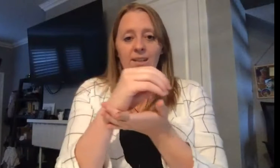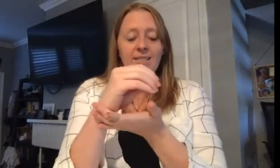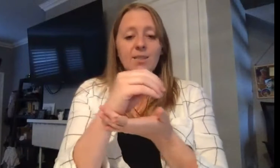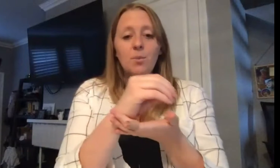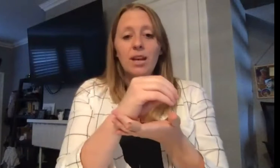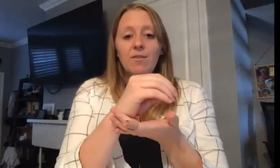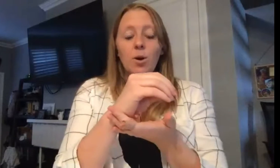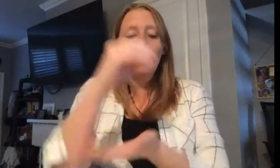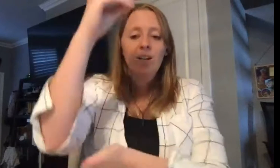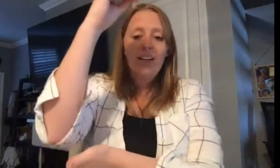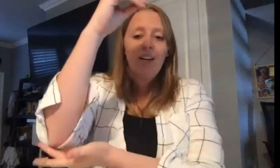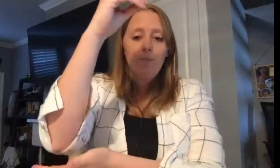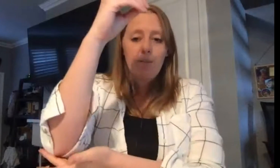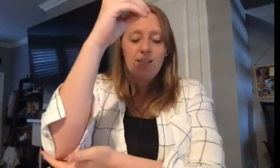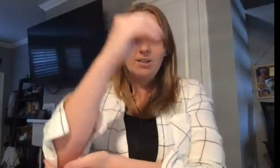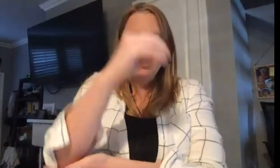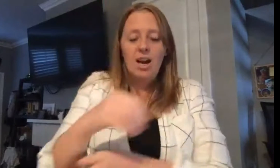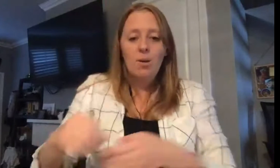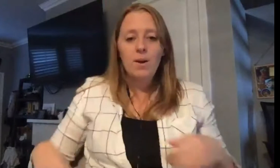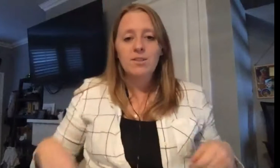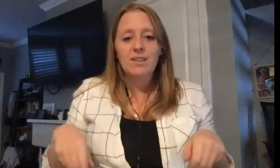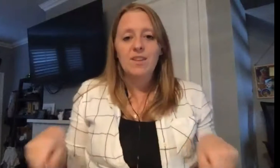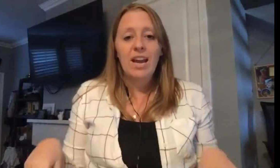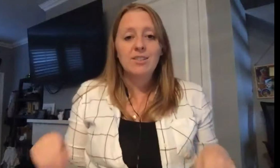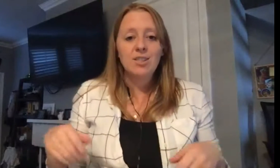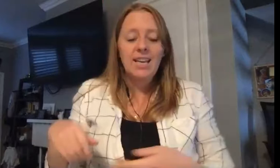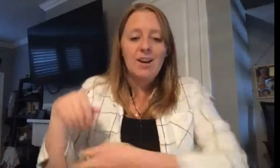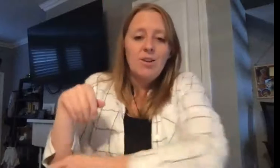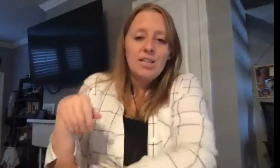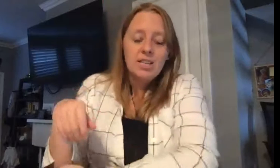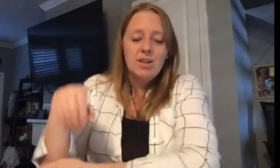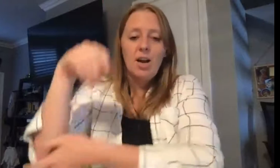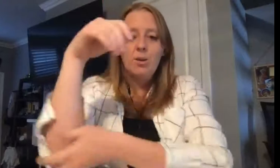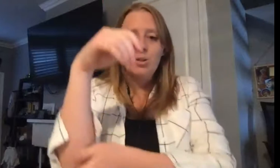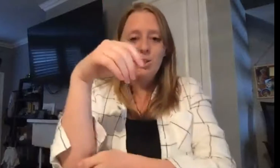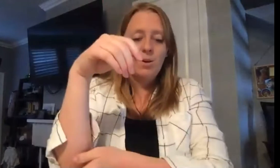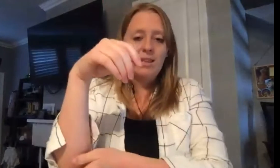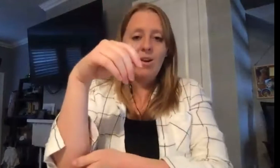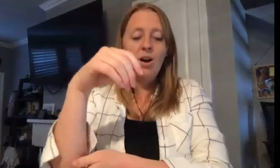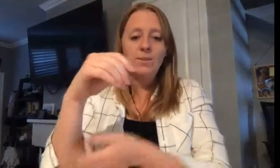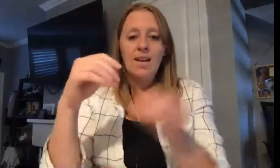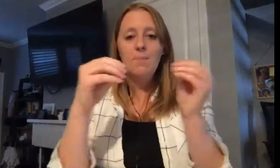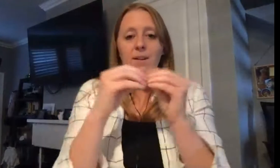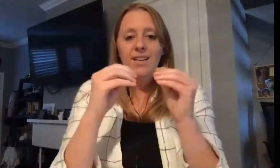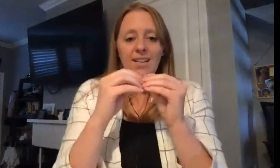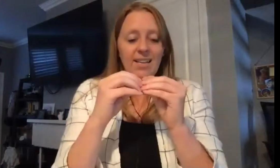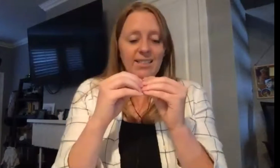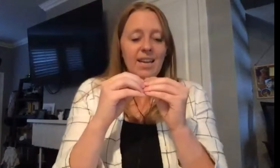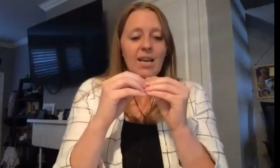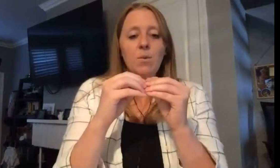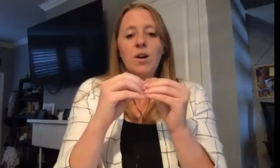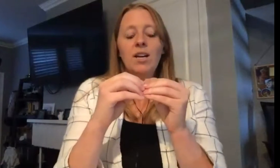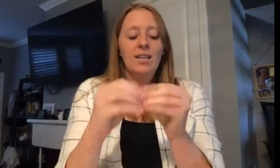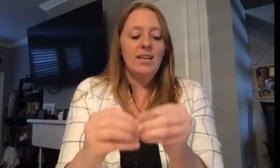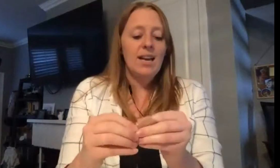their wrists to bring it forward. Maybe touch their elbows. If their hands are down, you can touch their elbows to bring their arms up to